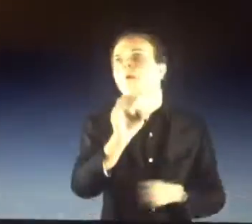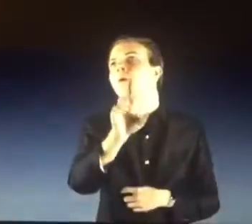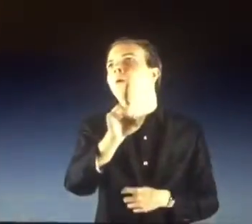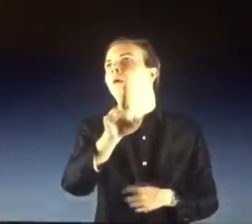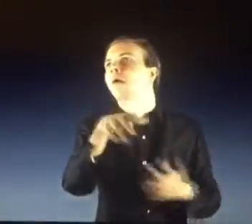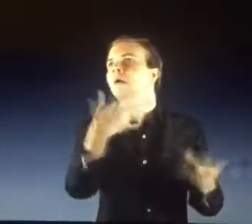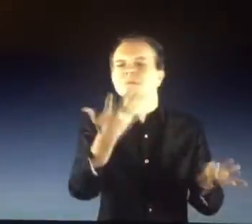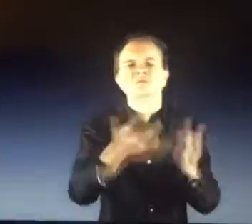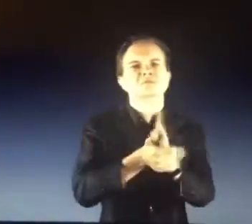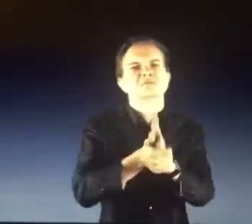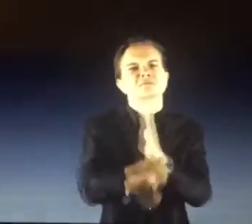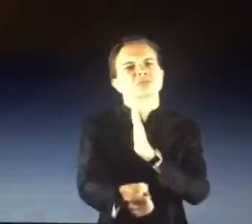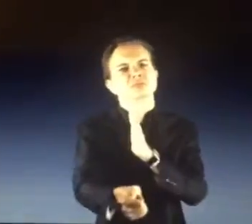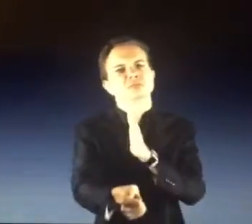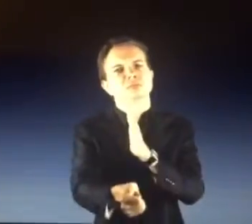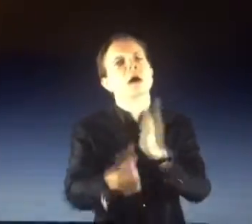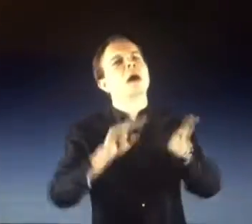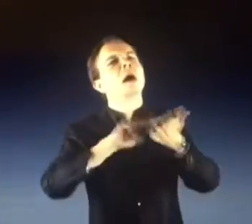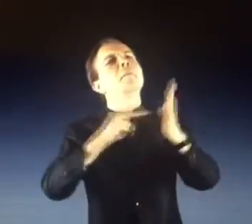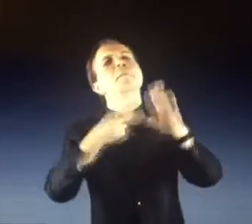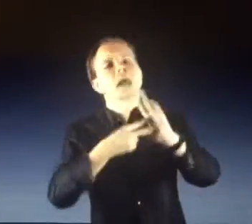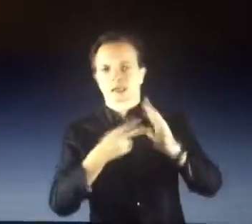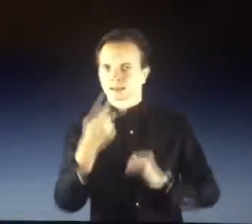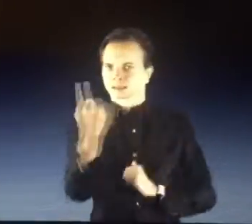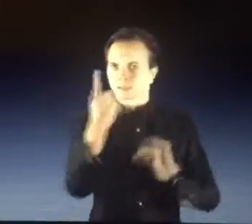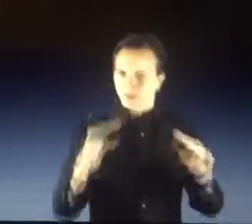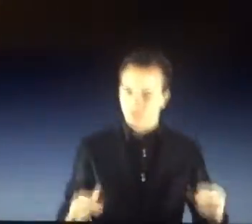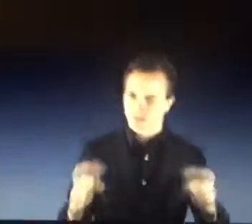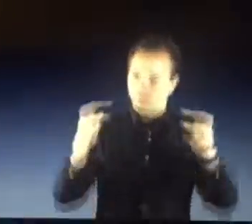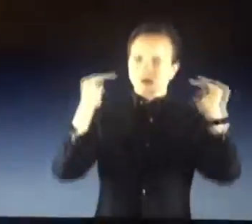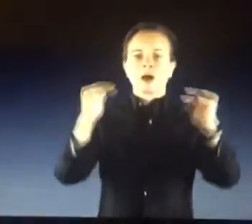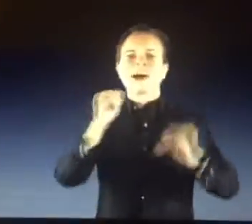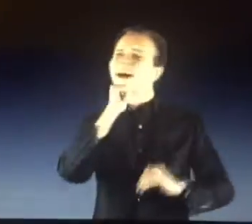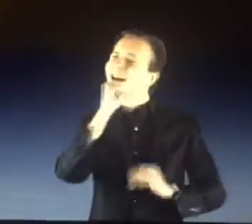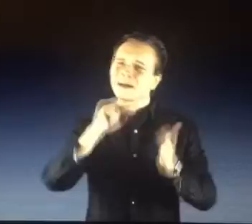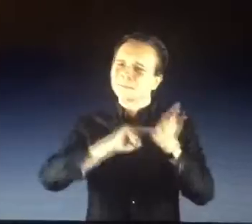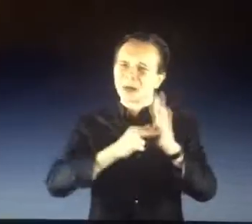And this is the sign for expert or skilled, meaning